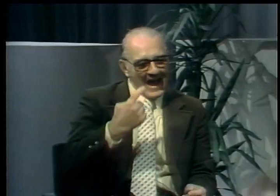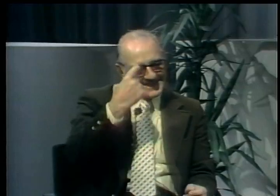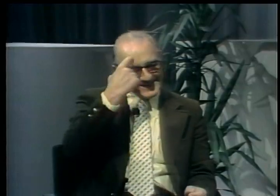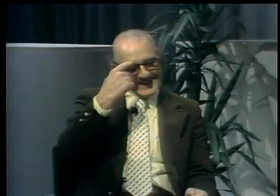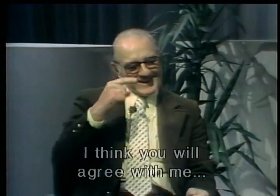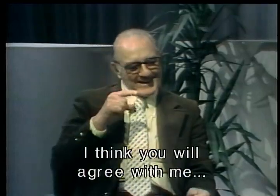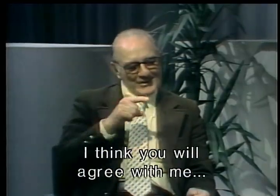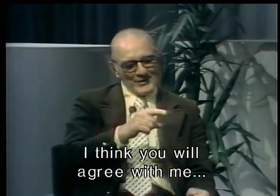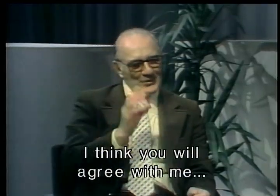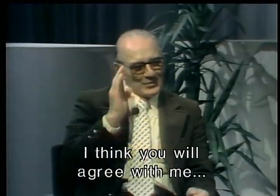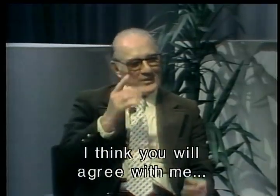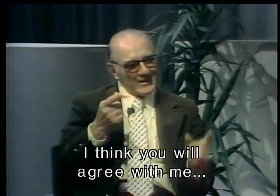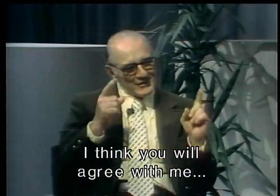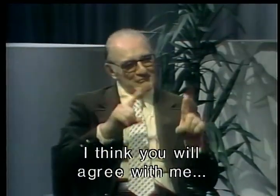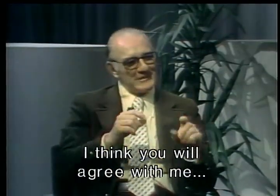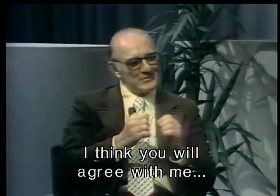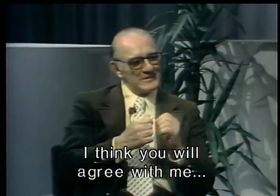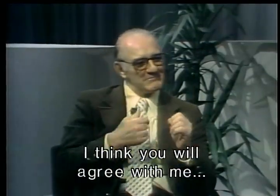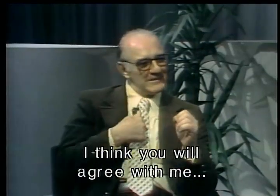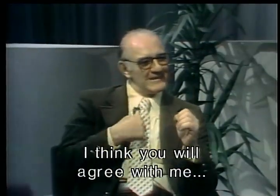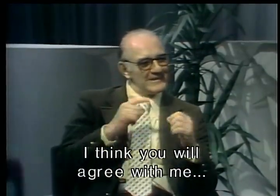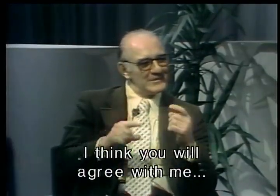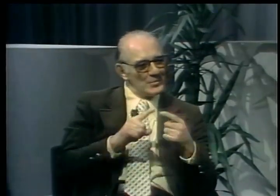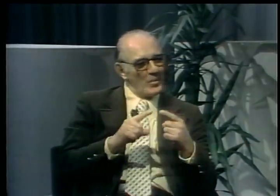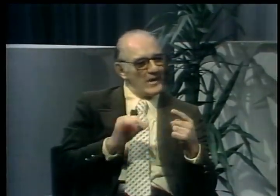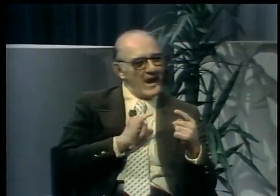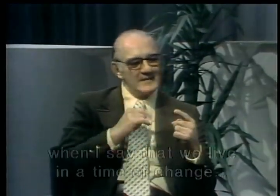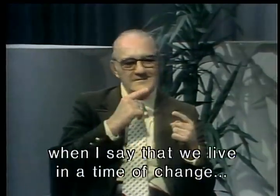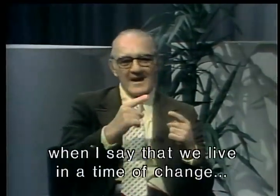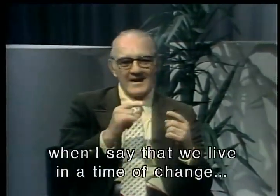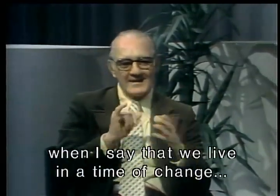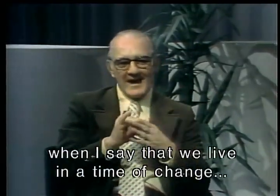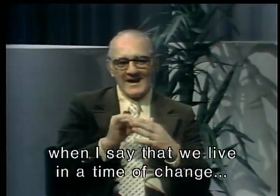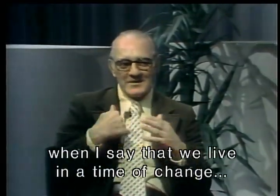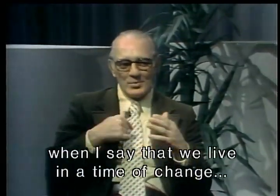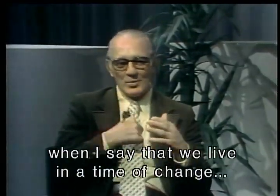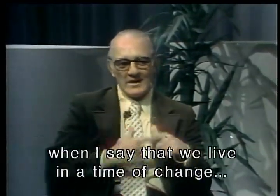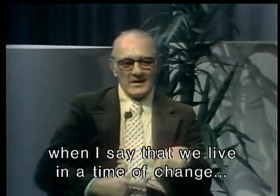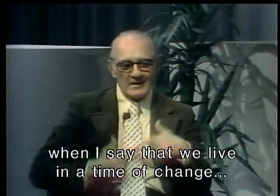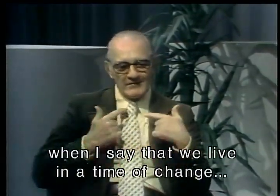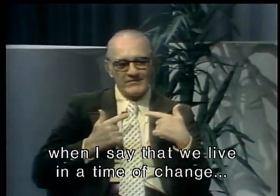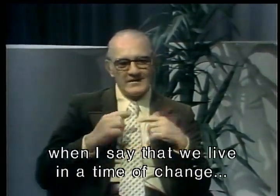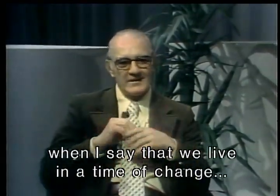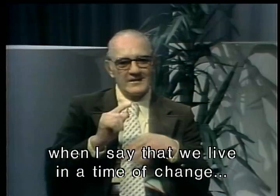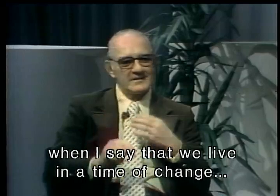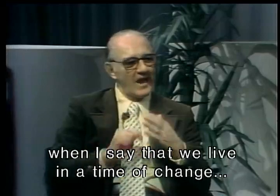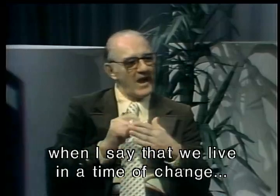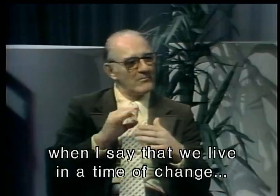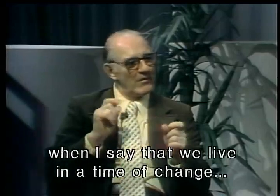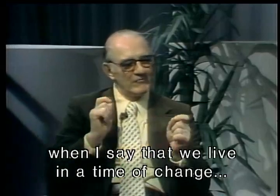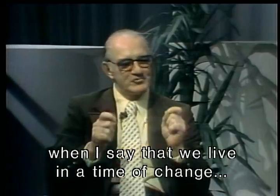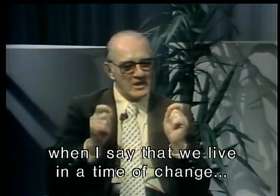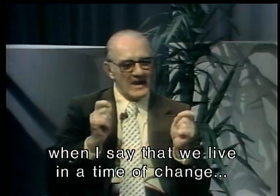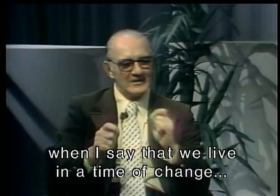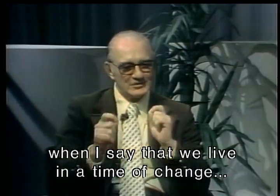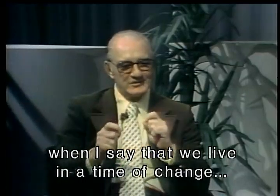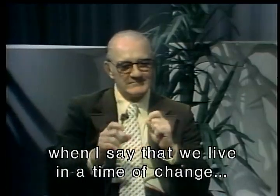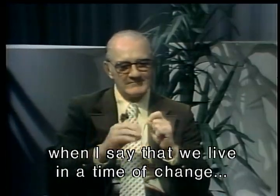I think you will agree with me when I say that we live in a time of change and